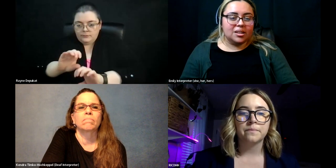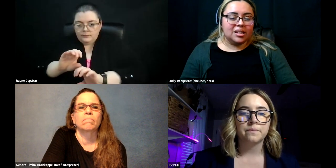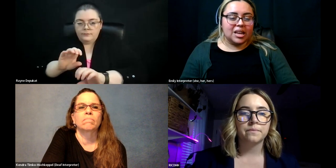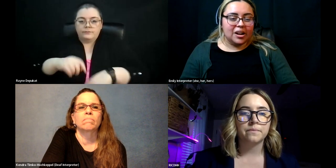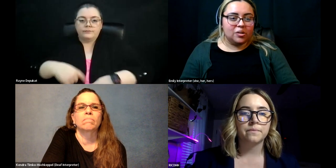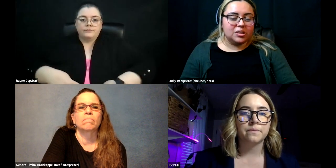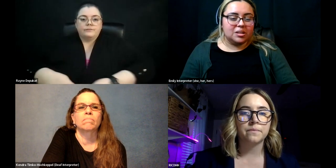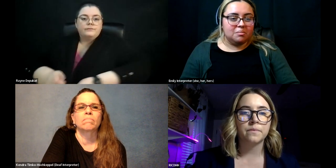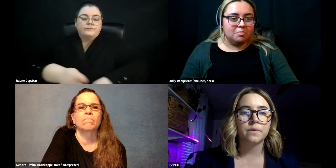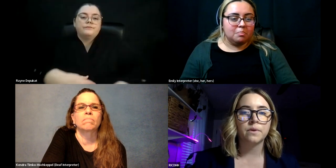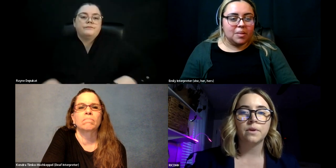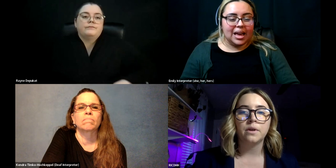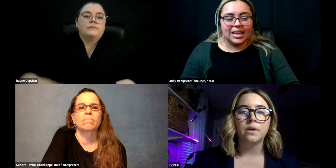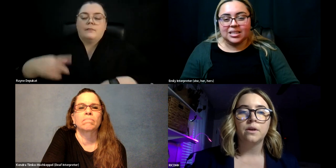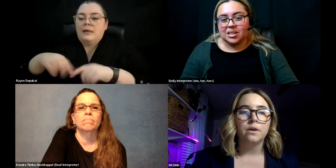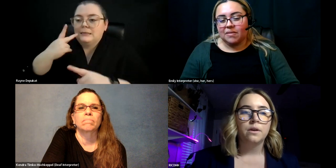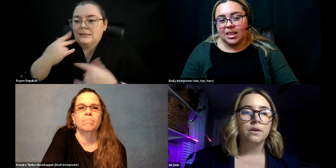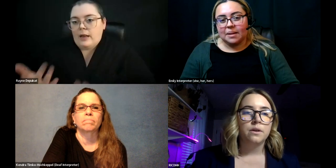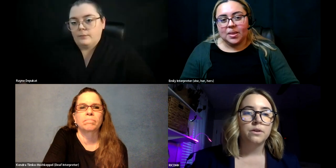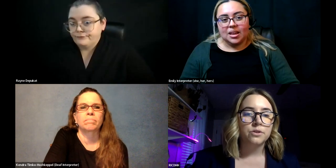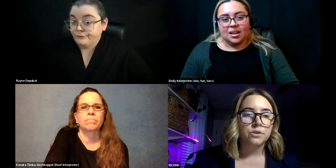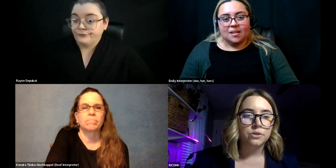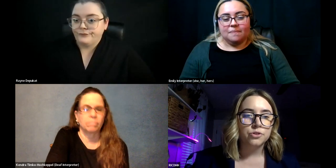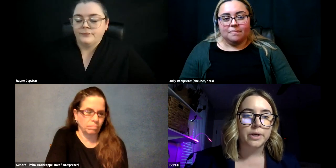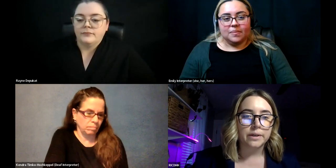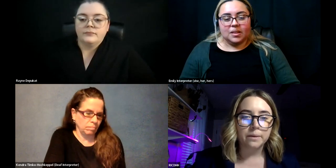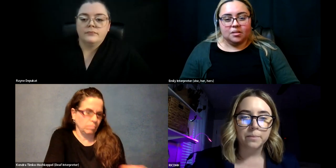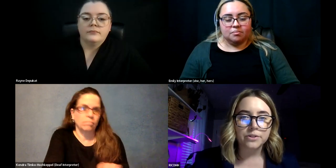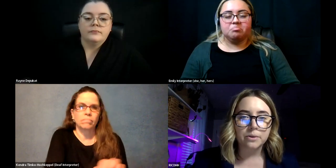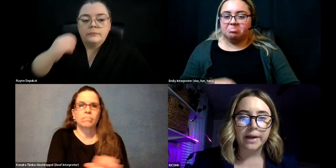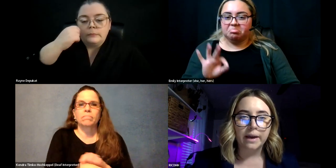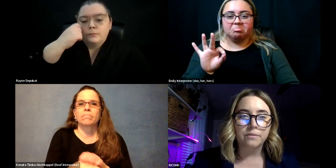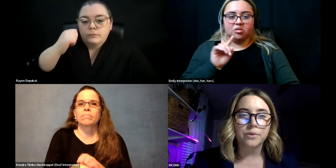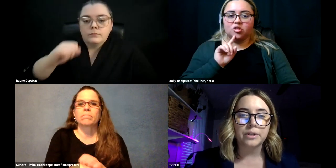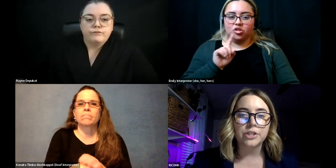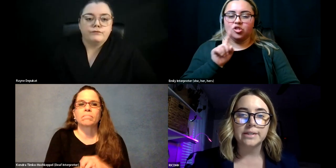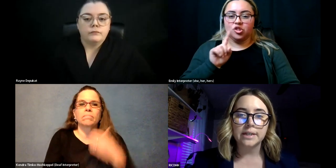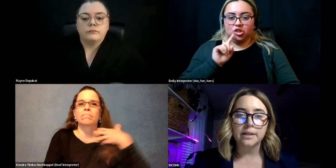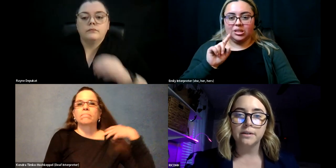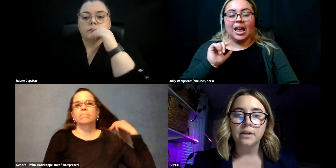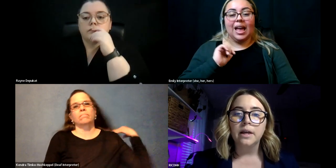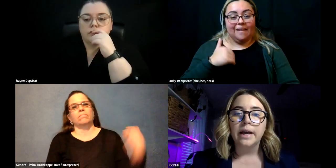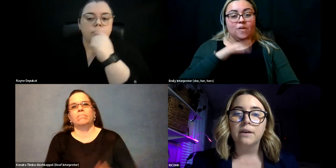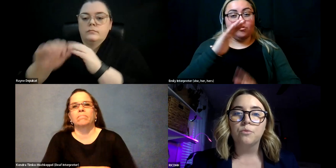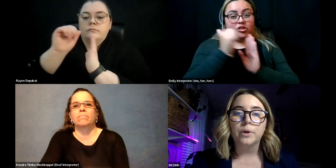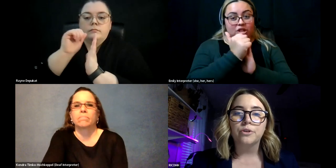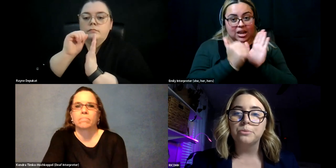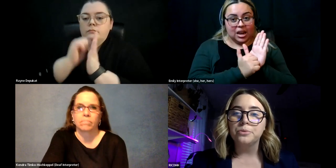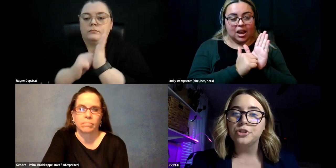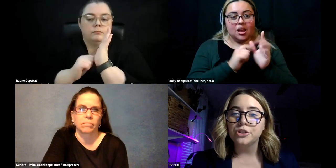and titles and headings and stuff like that. Sure, yep. So I have your agenda. I have work group